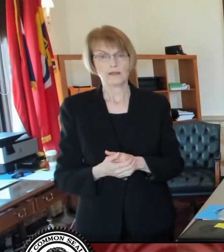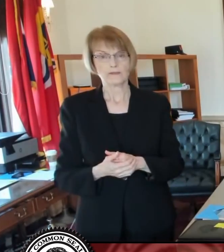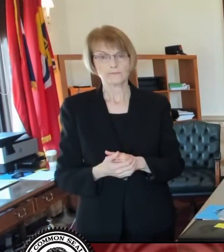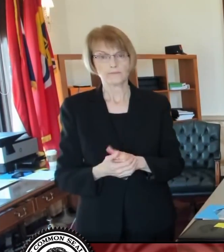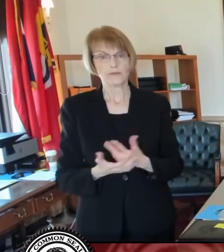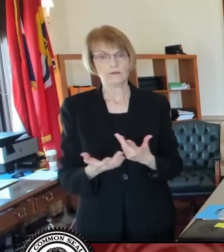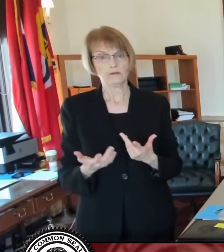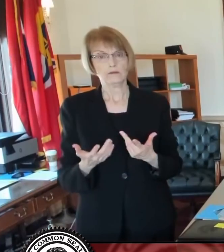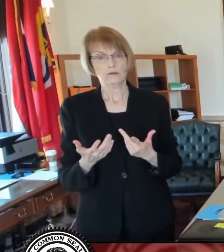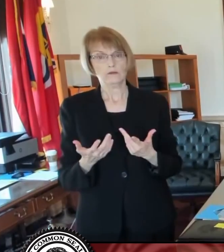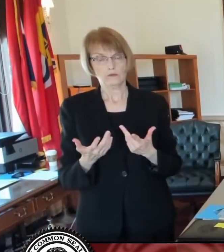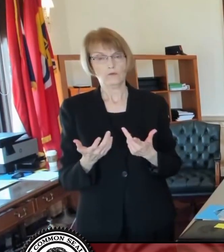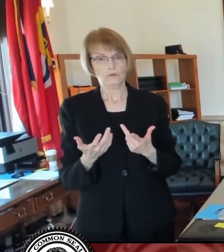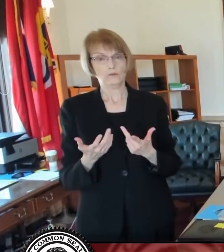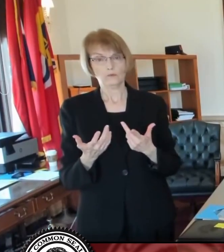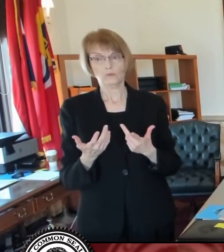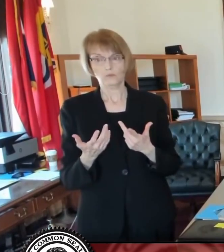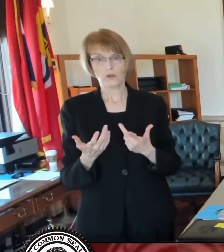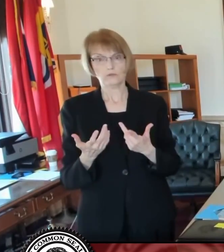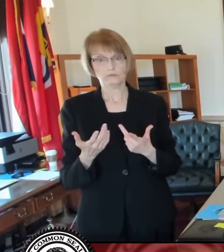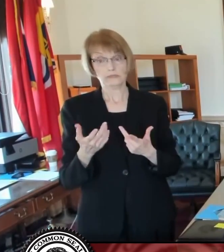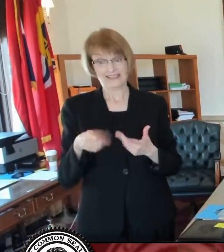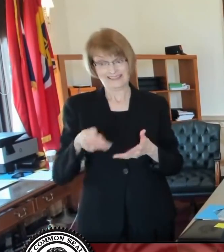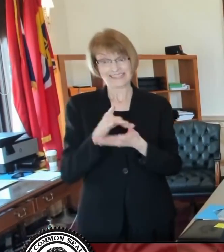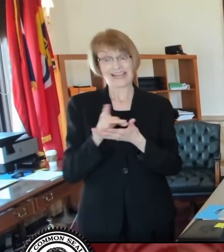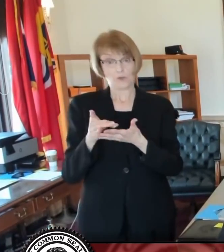you should be able to get an appointment over the 8 weeks.